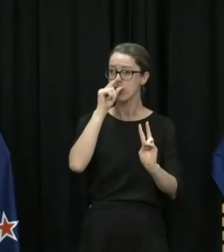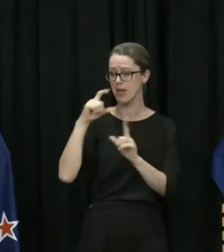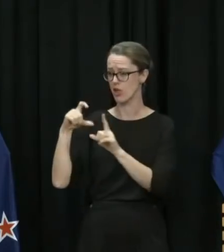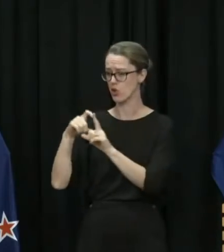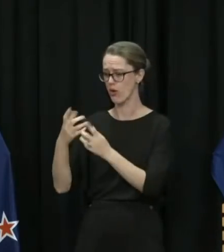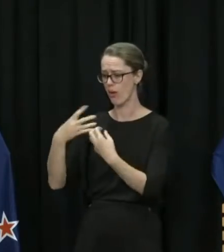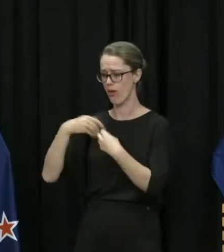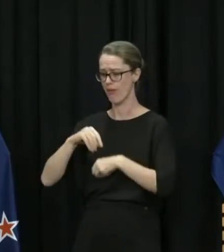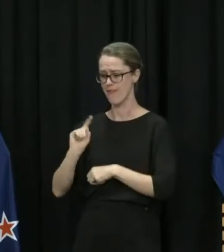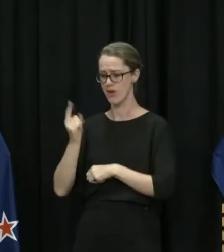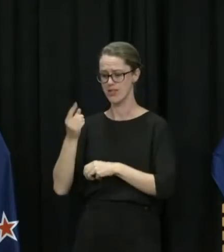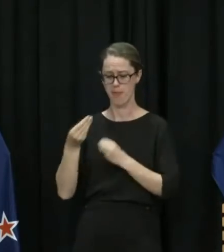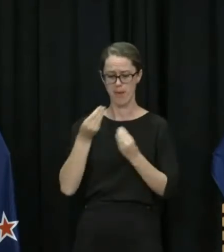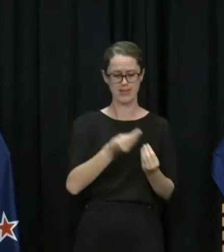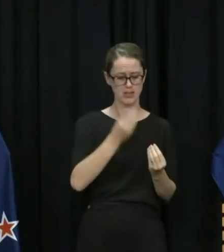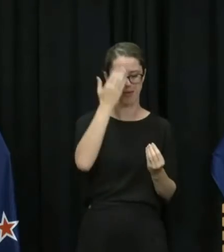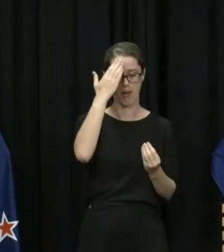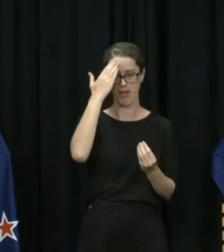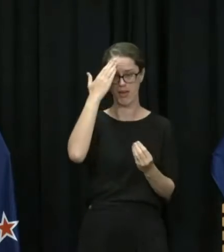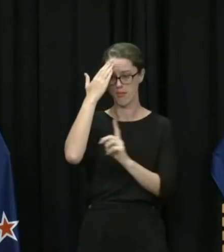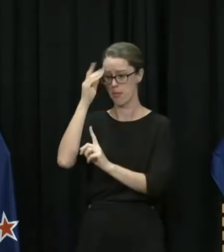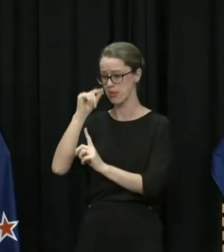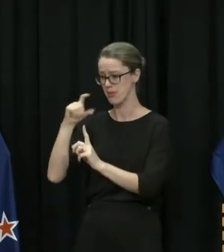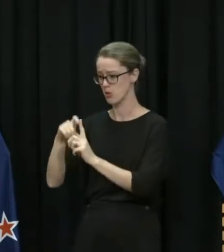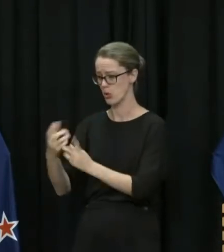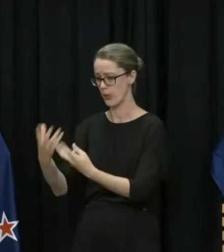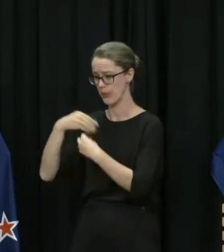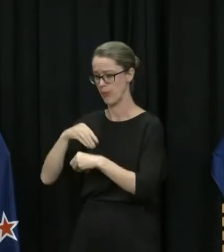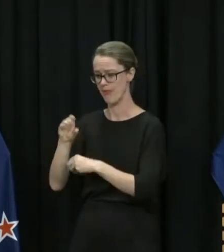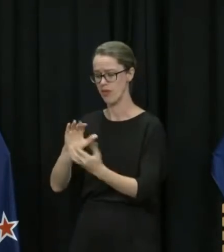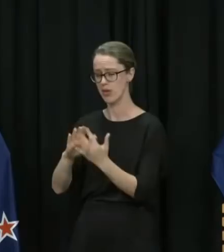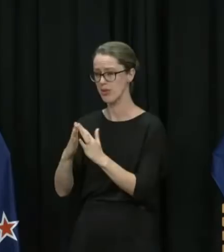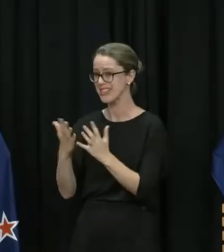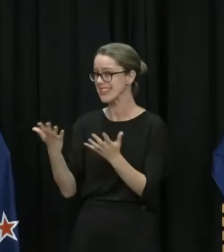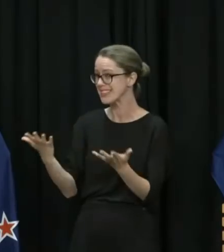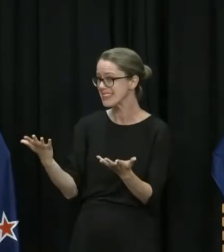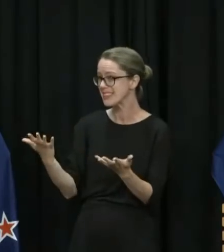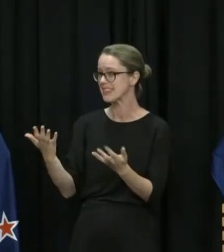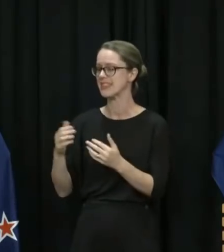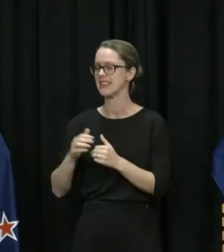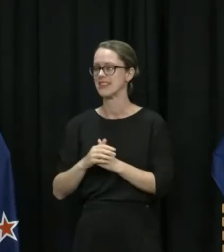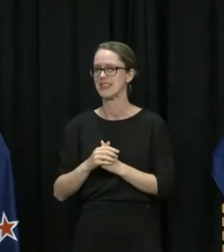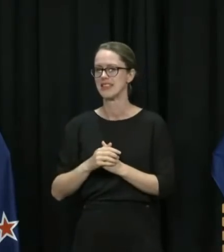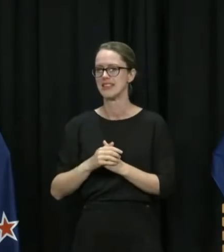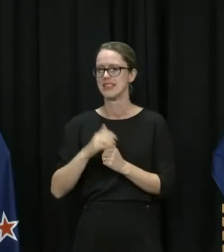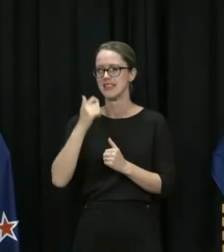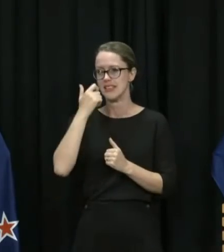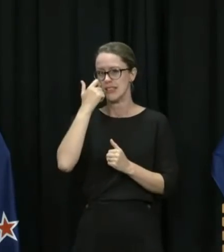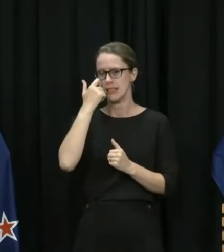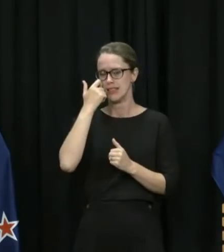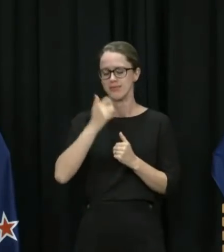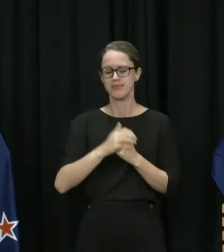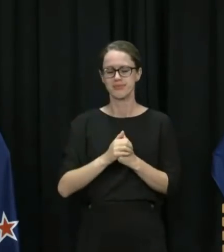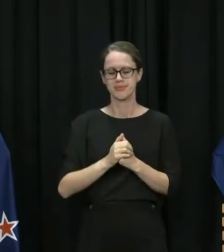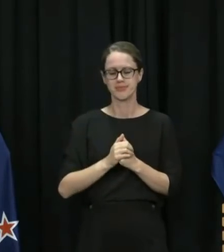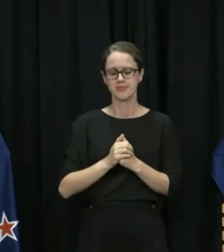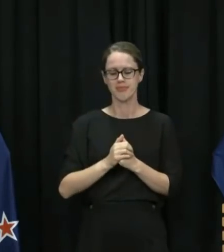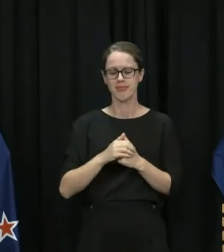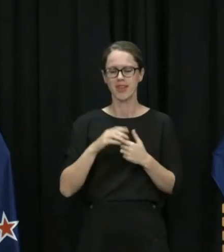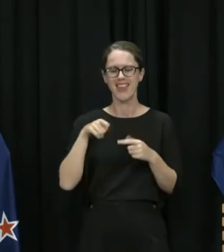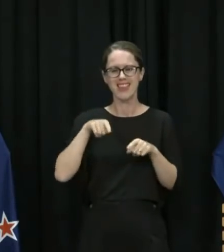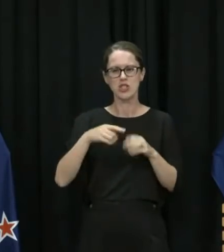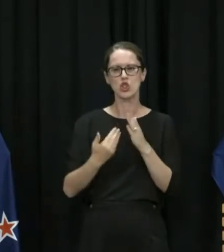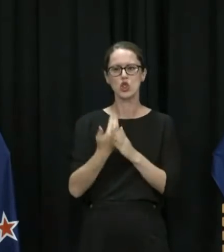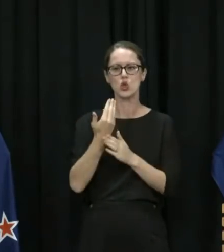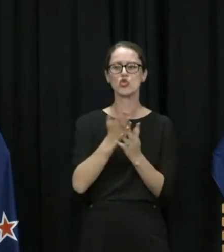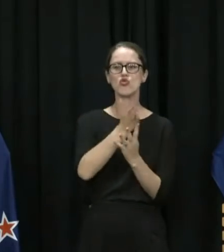daughter who was infected first, potentially in the community. And that's why, and likewise, with these more transmissible variants